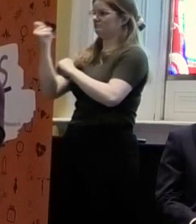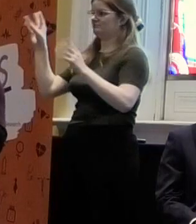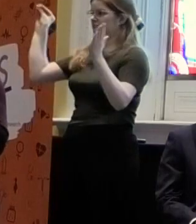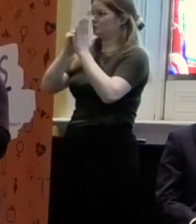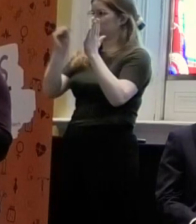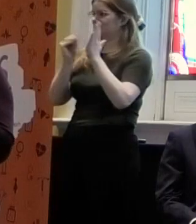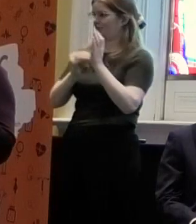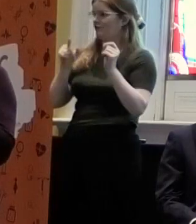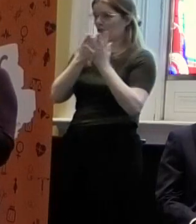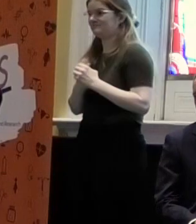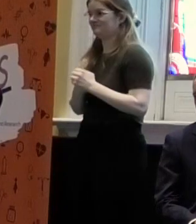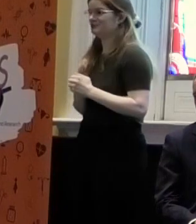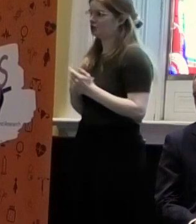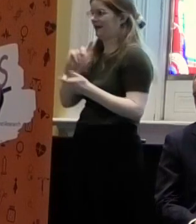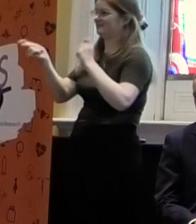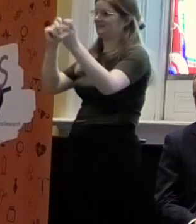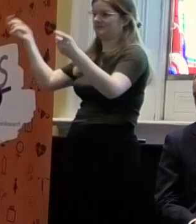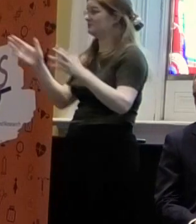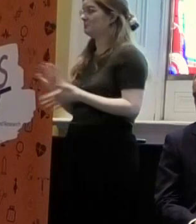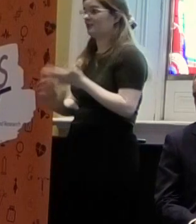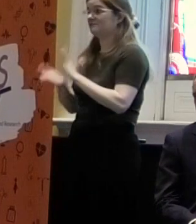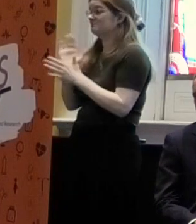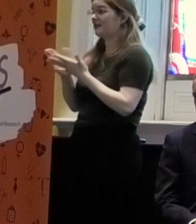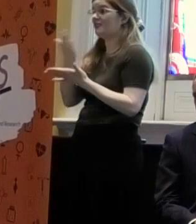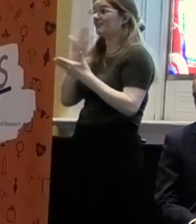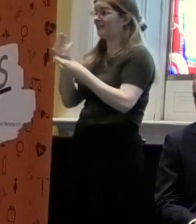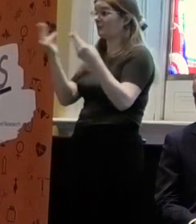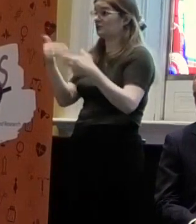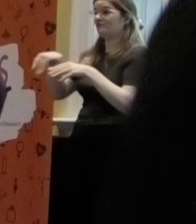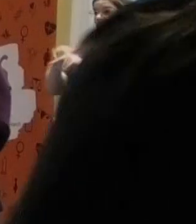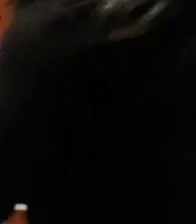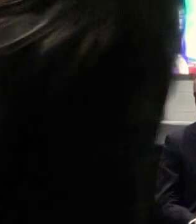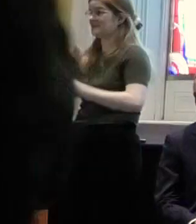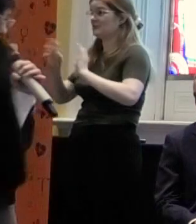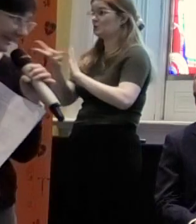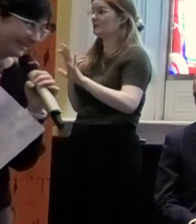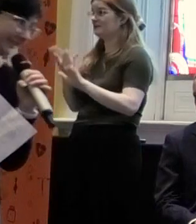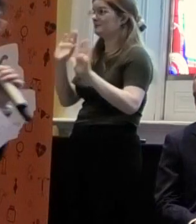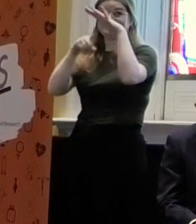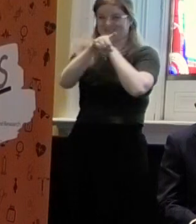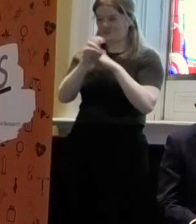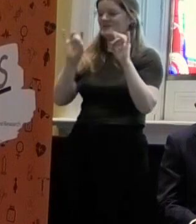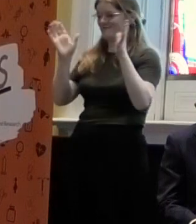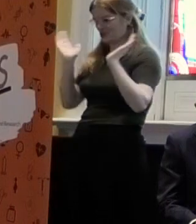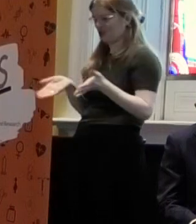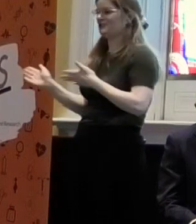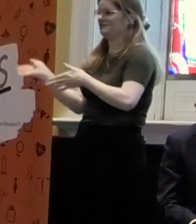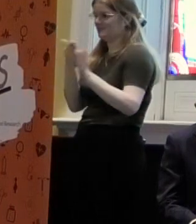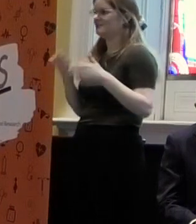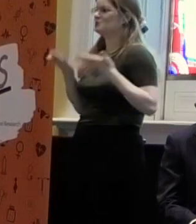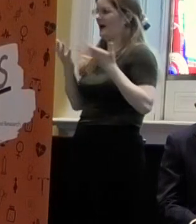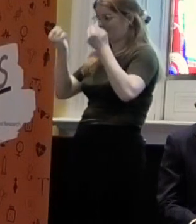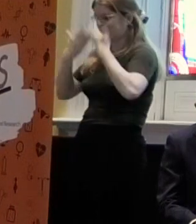Looking forward to see the end result. That's all. Thank you for being part of Science Week, and I'll hand it over to Claire for now. So we